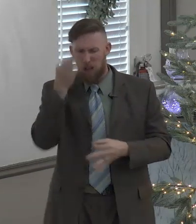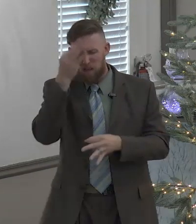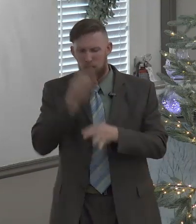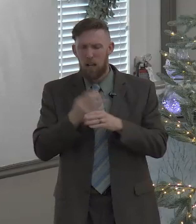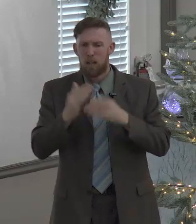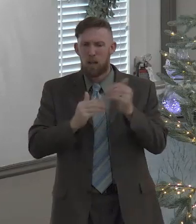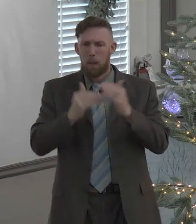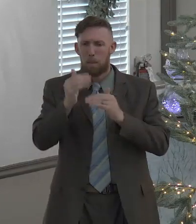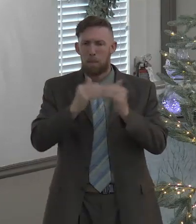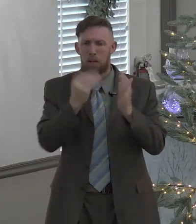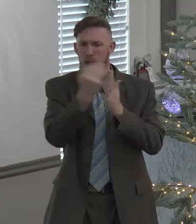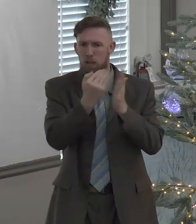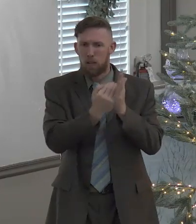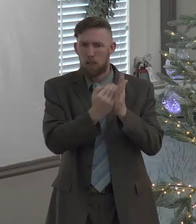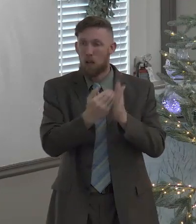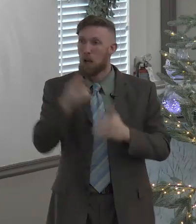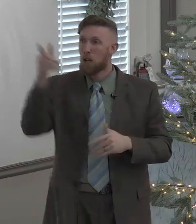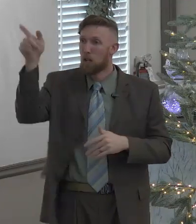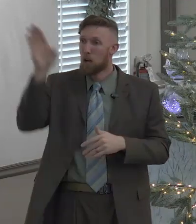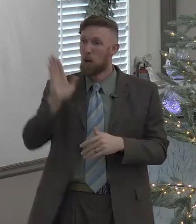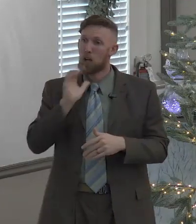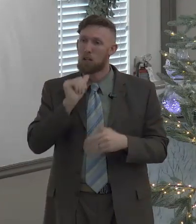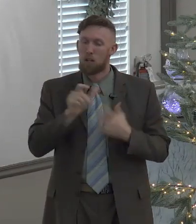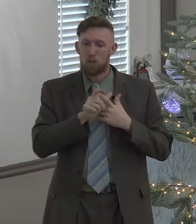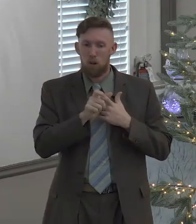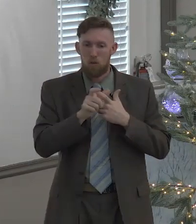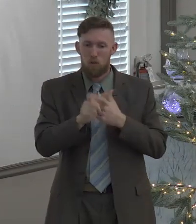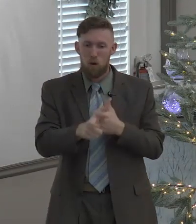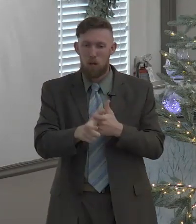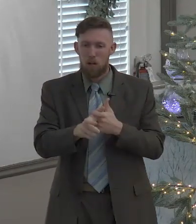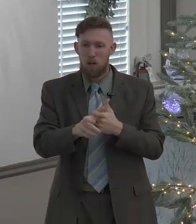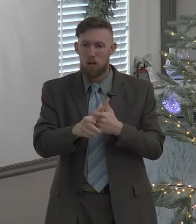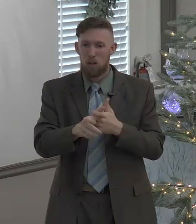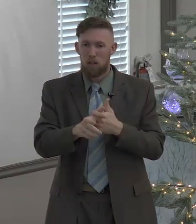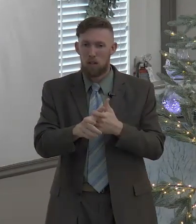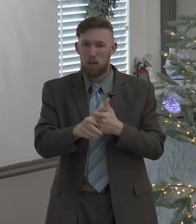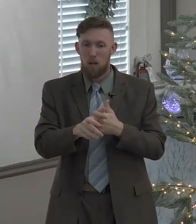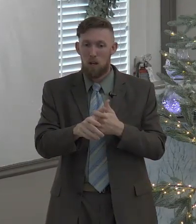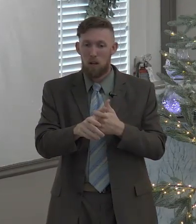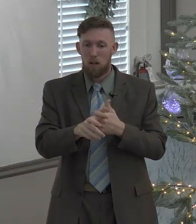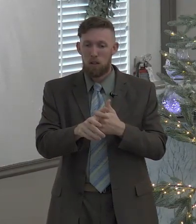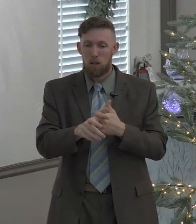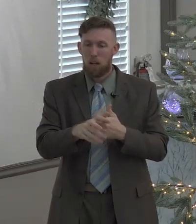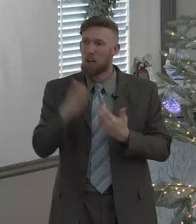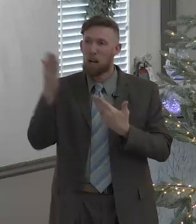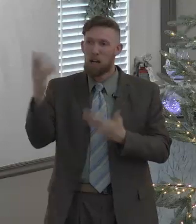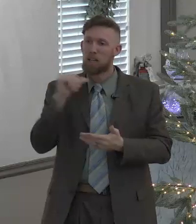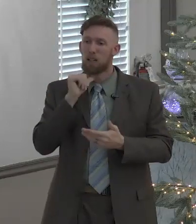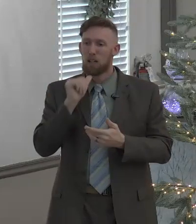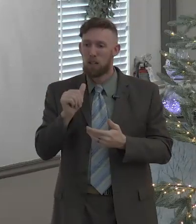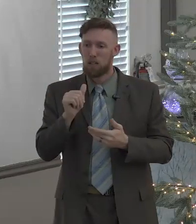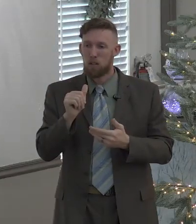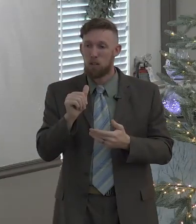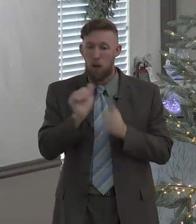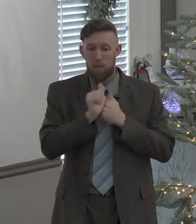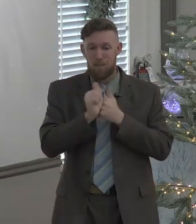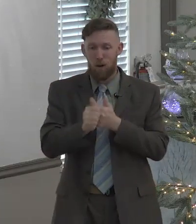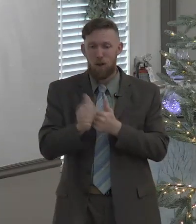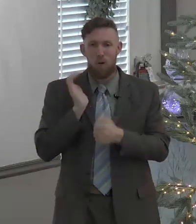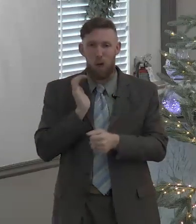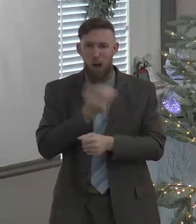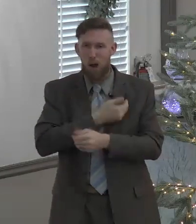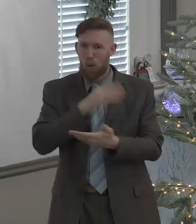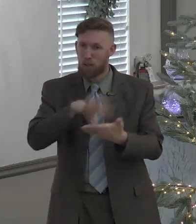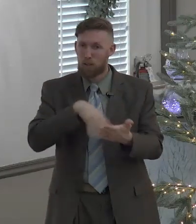And here's an important faith-building lesson. God doesn't run on